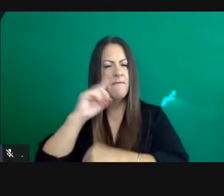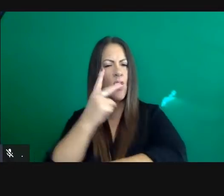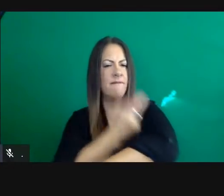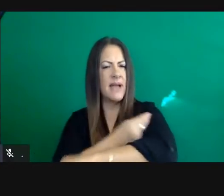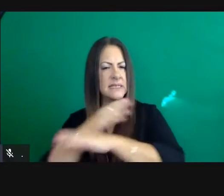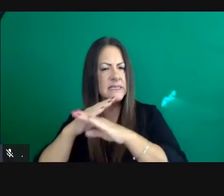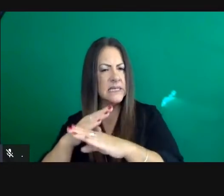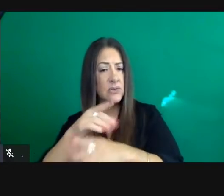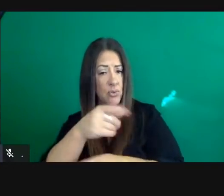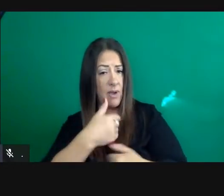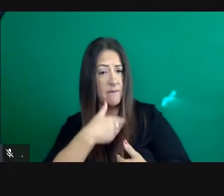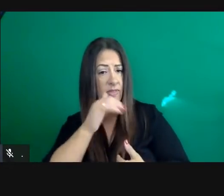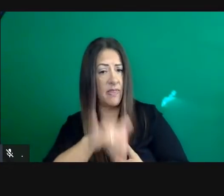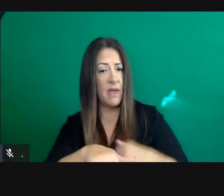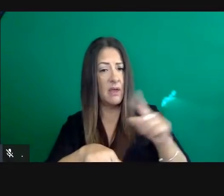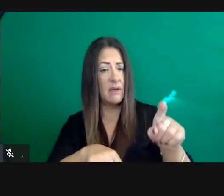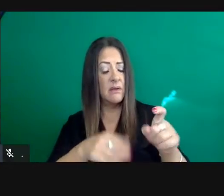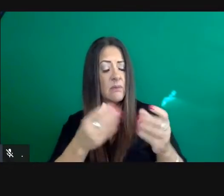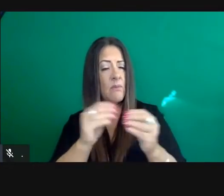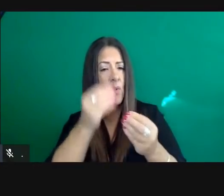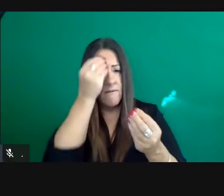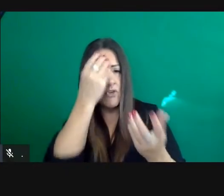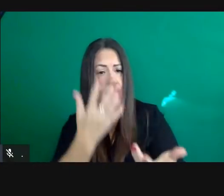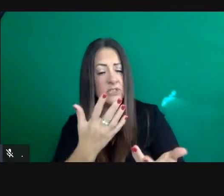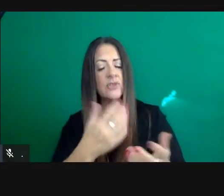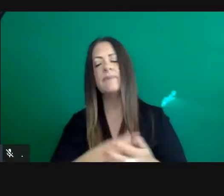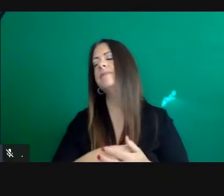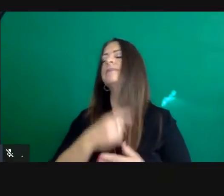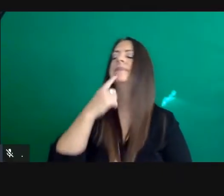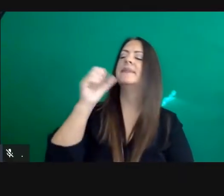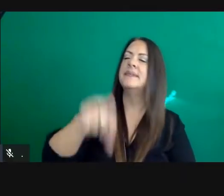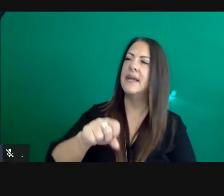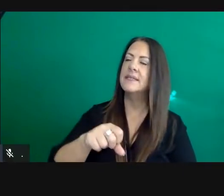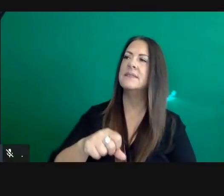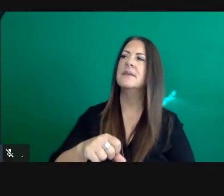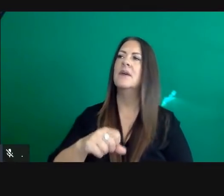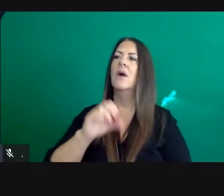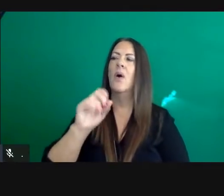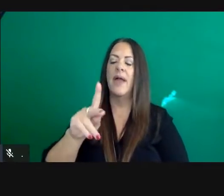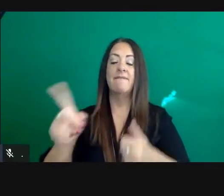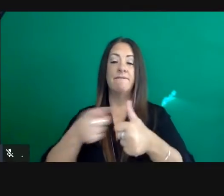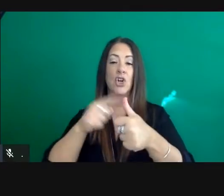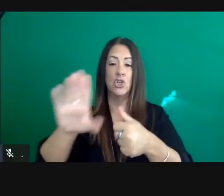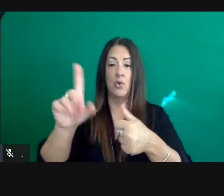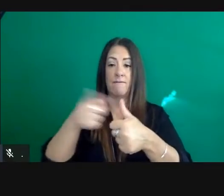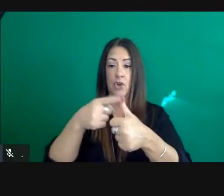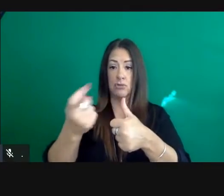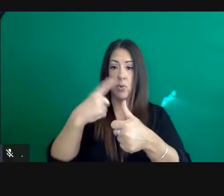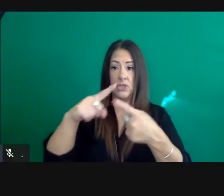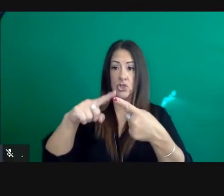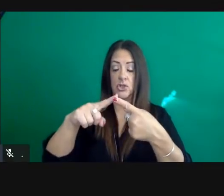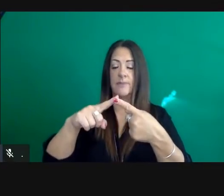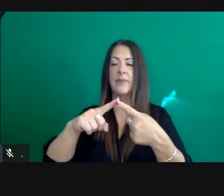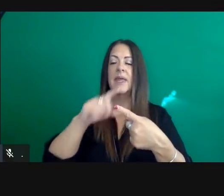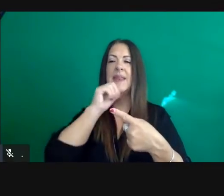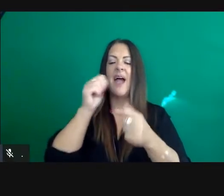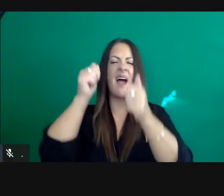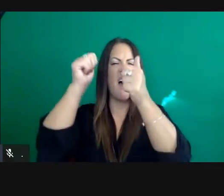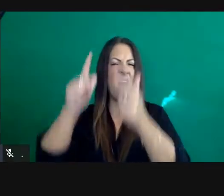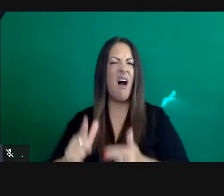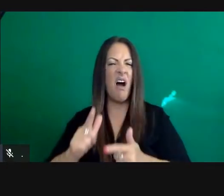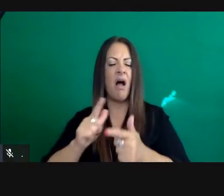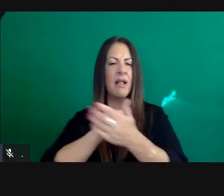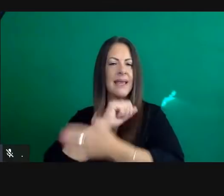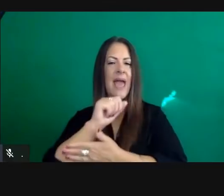Victoria. So on the first, not every county that is missed a threshold in our